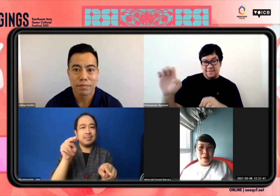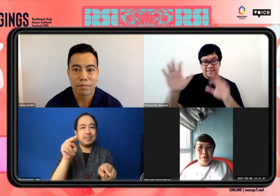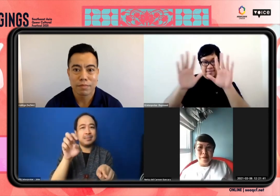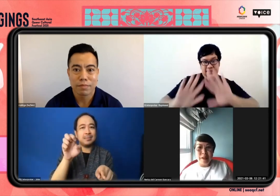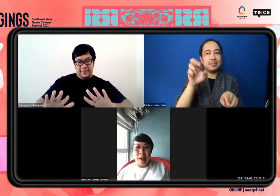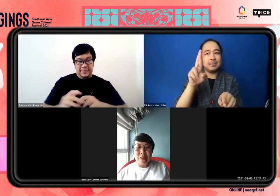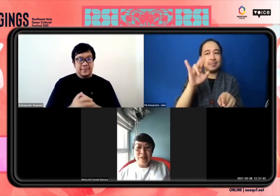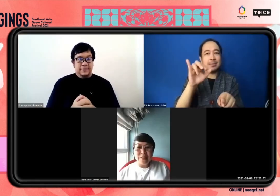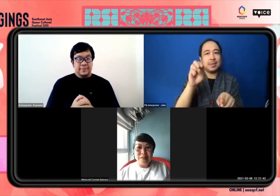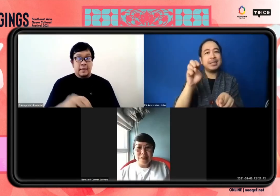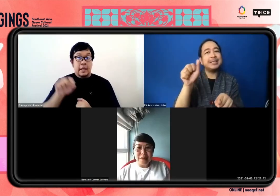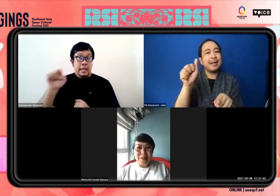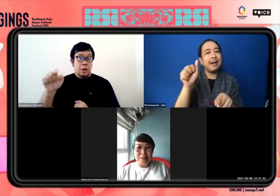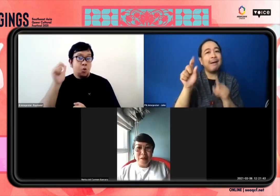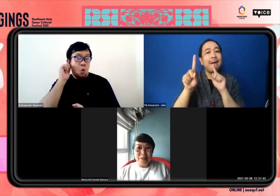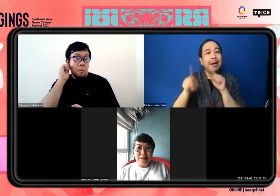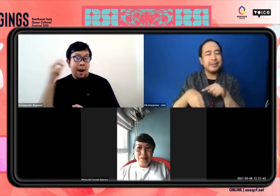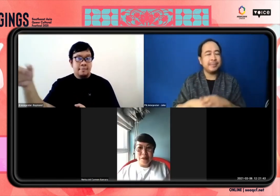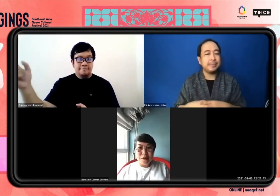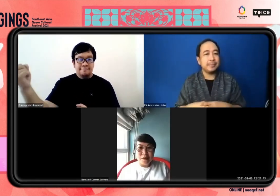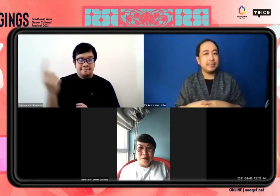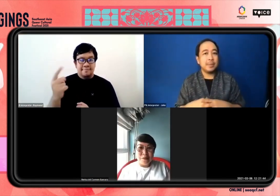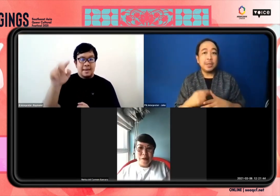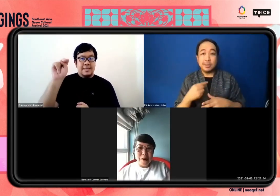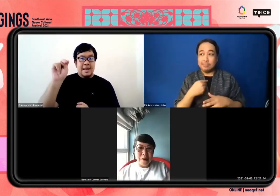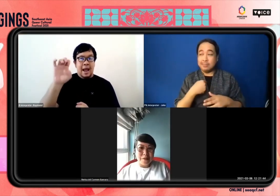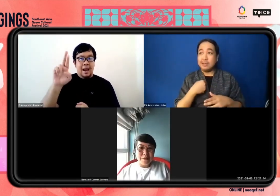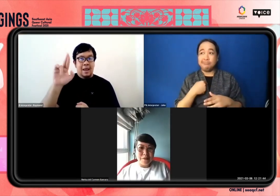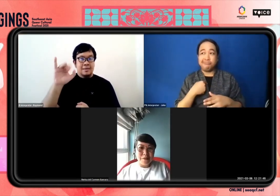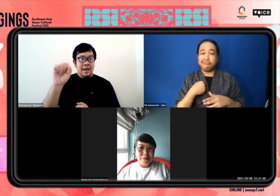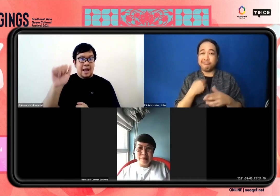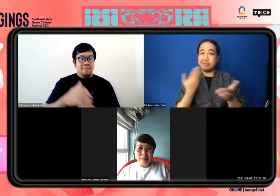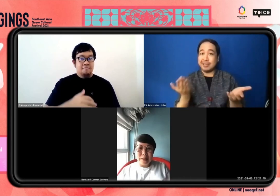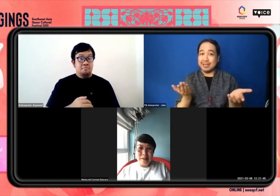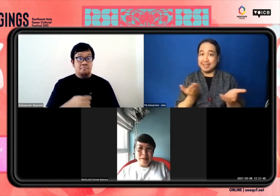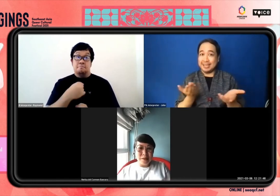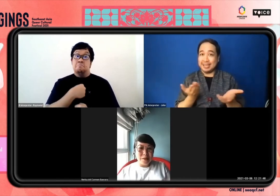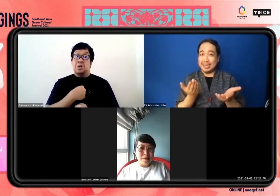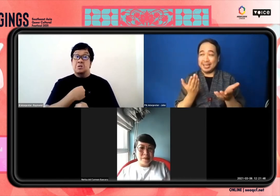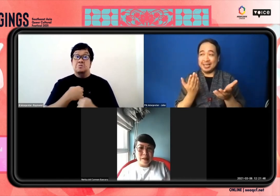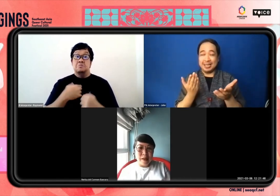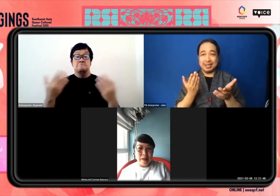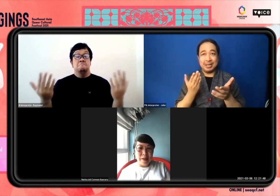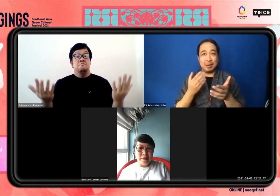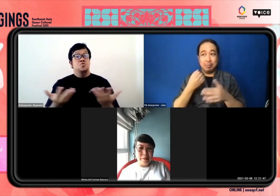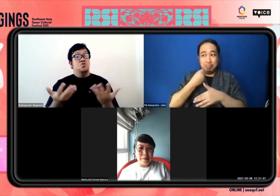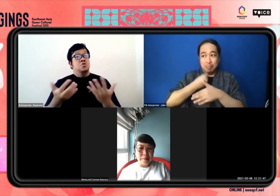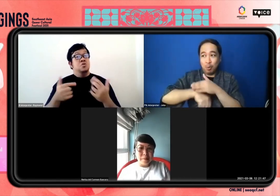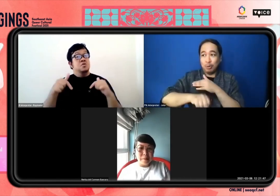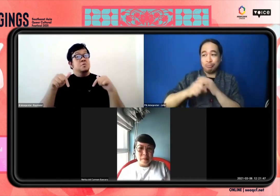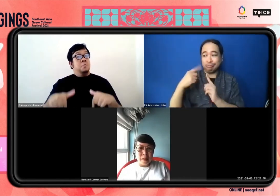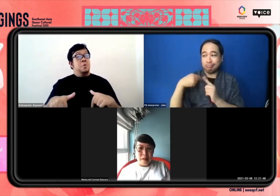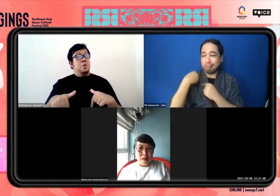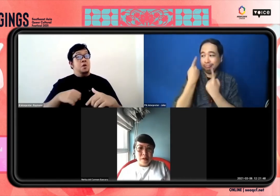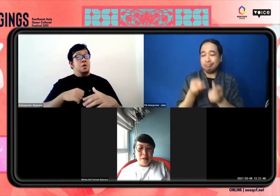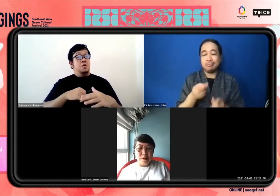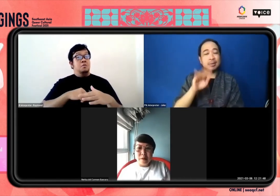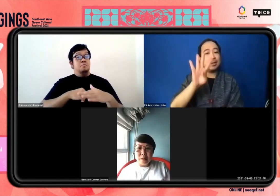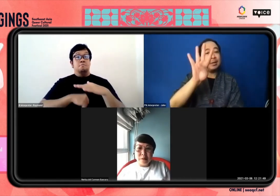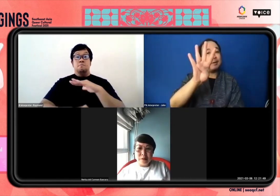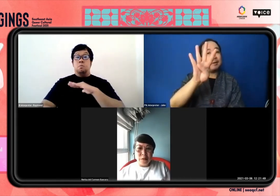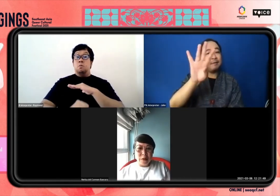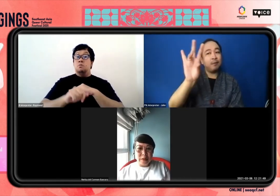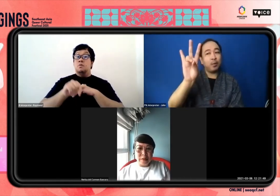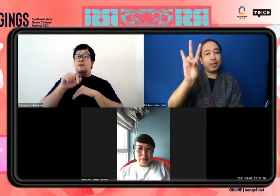So I've existed on this earth for 47 years, and